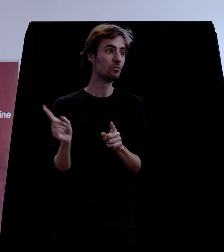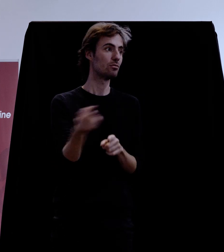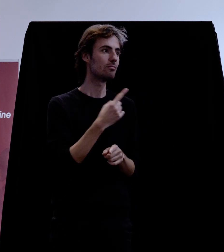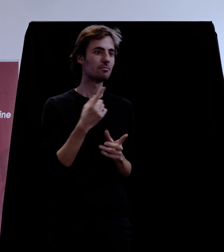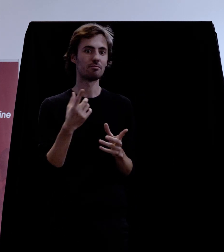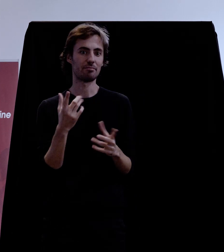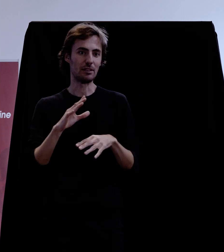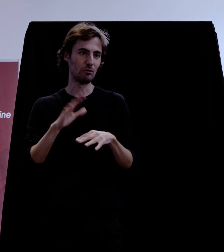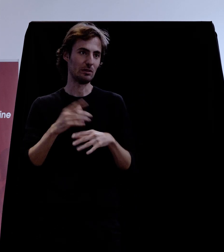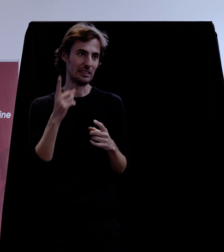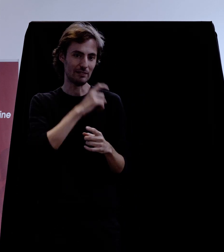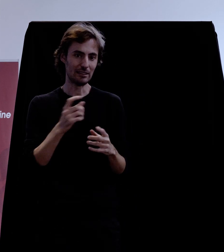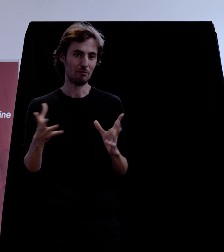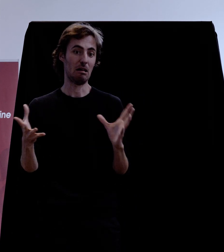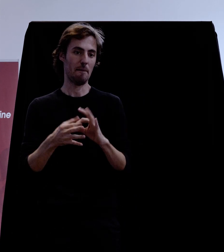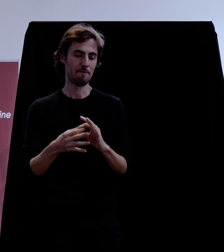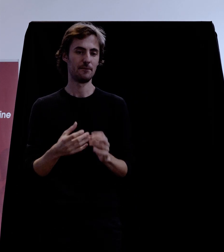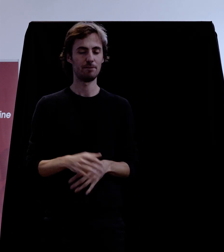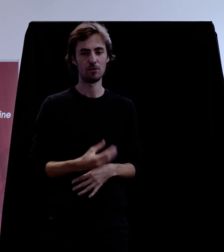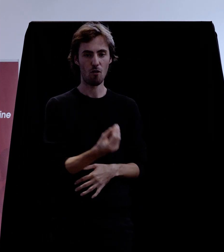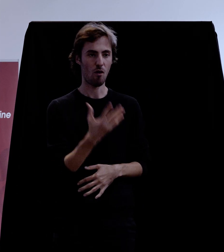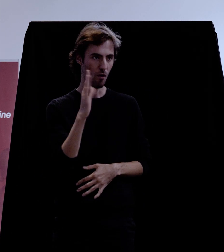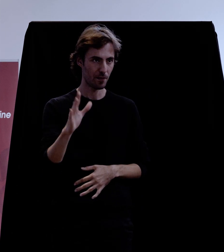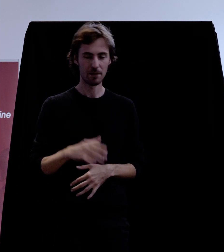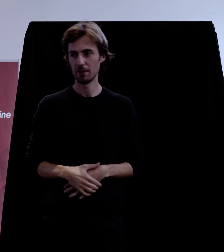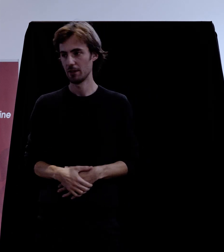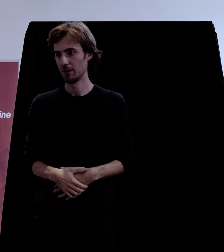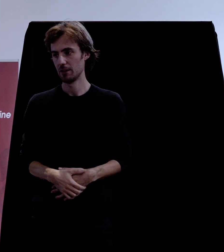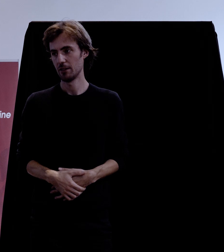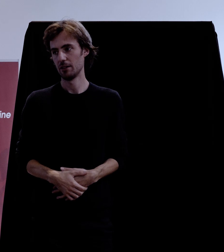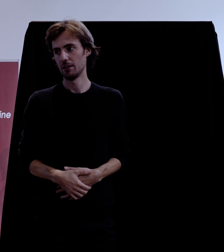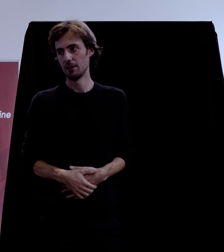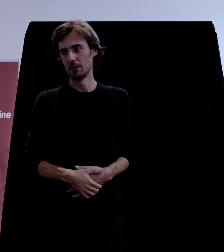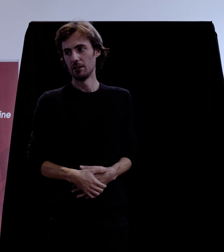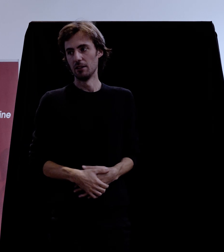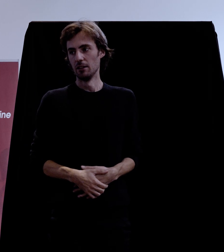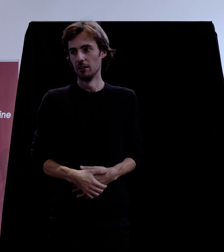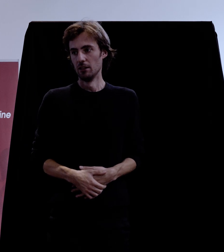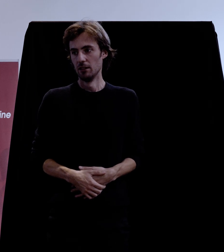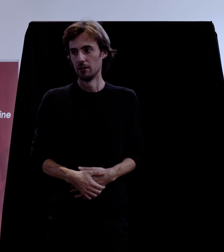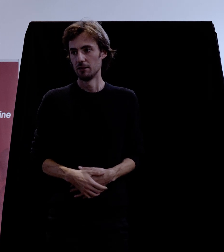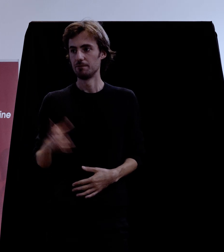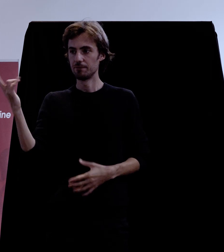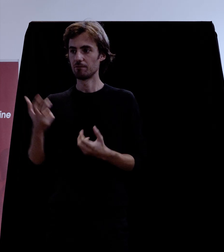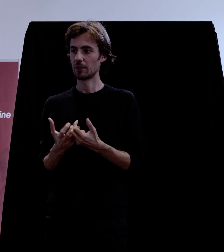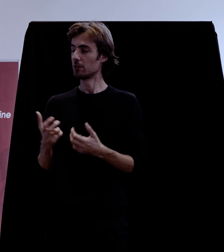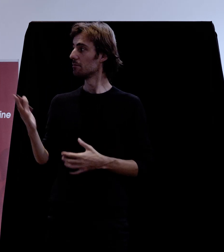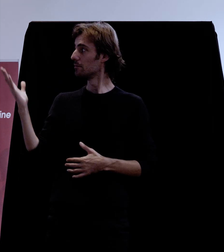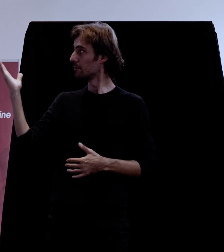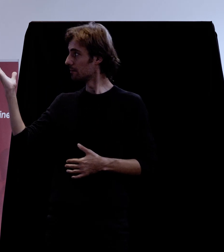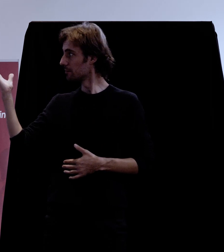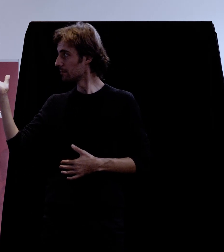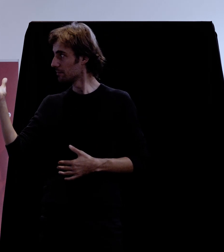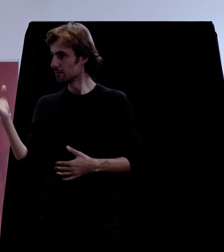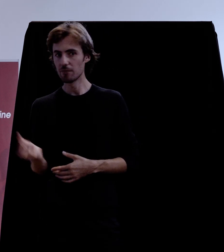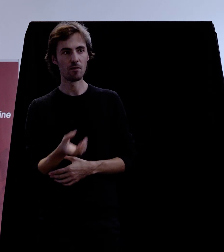So factors in the environment. So I don't know how many of your kids hang upside down or hang their head over to the side, but